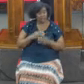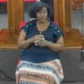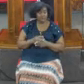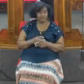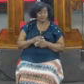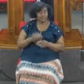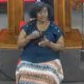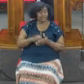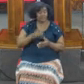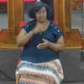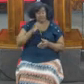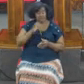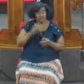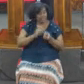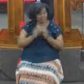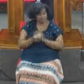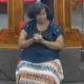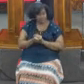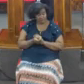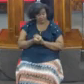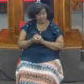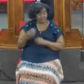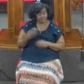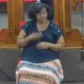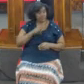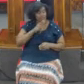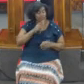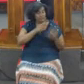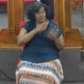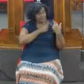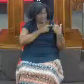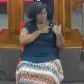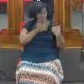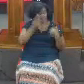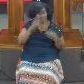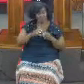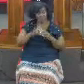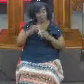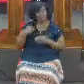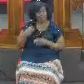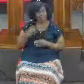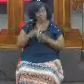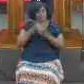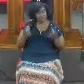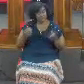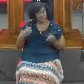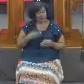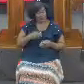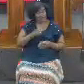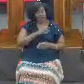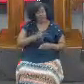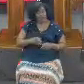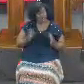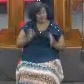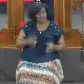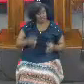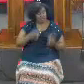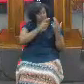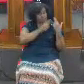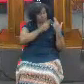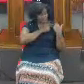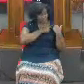That has not changed. We are responsible for much, we Christians. We Christians are